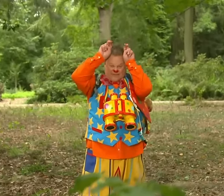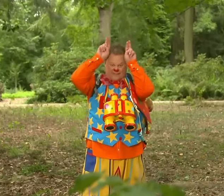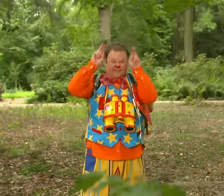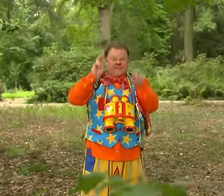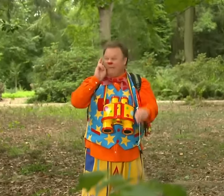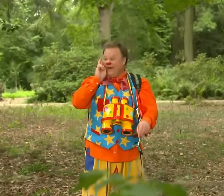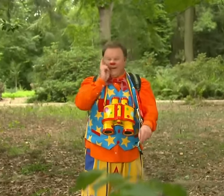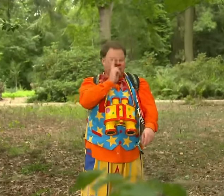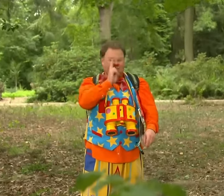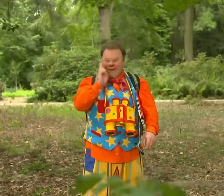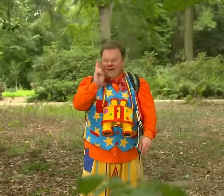to spot.